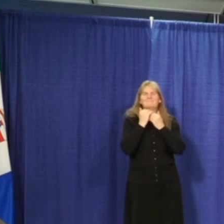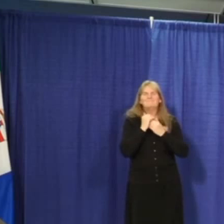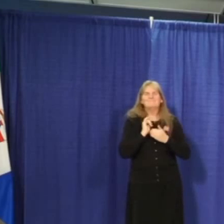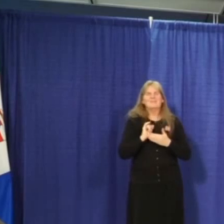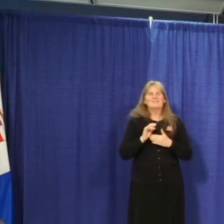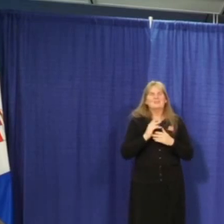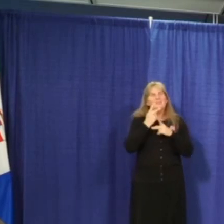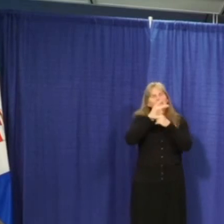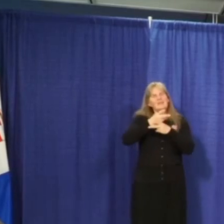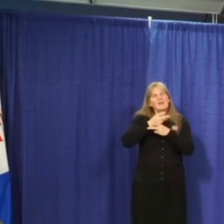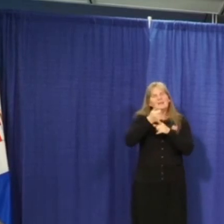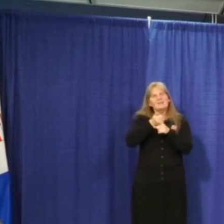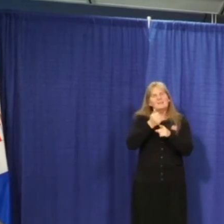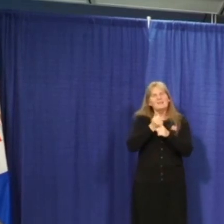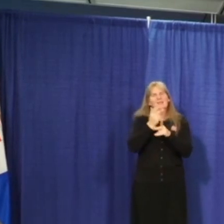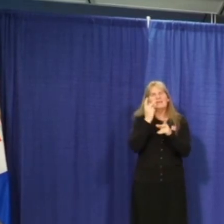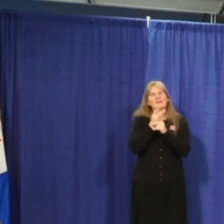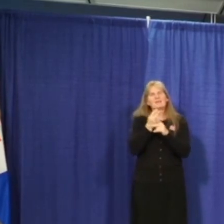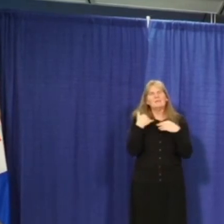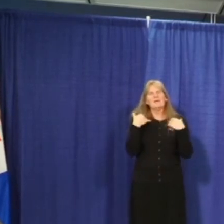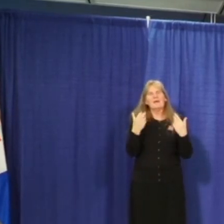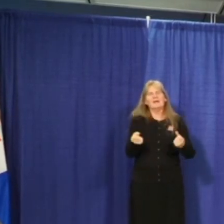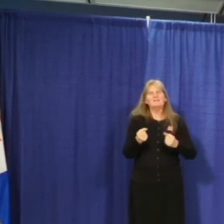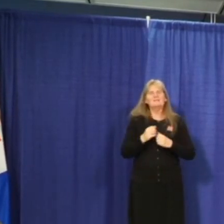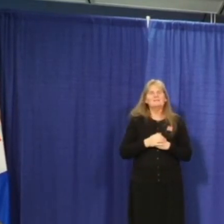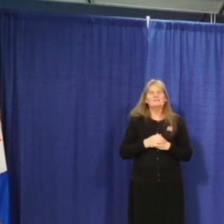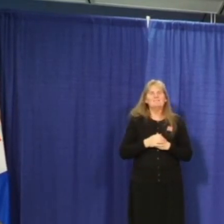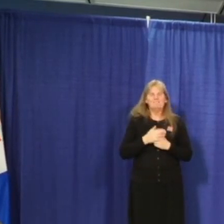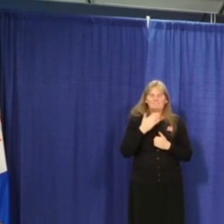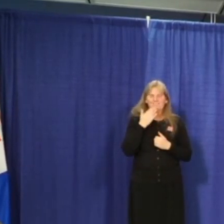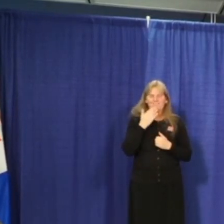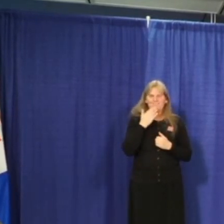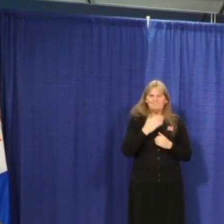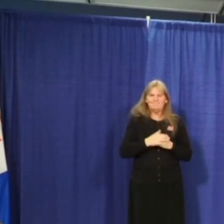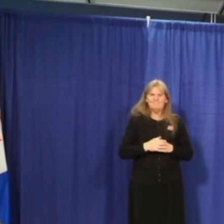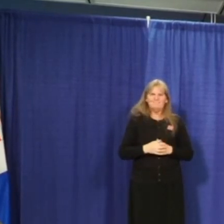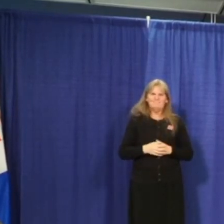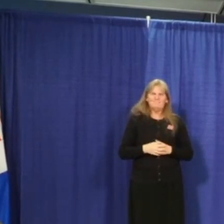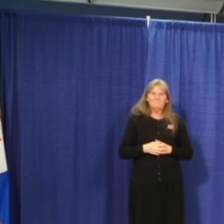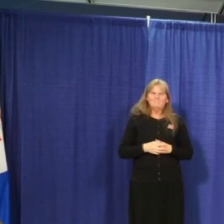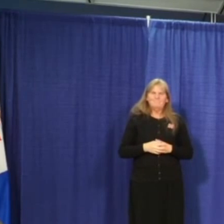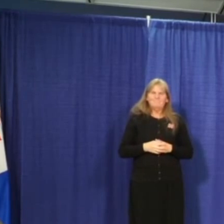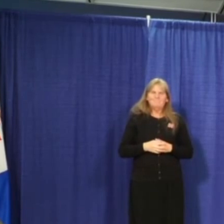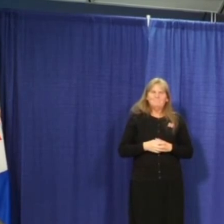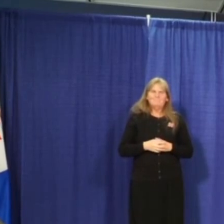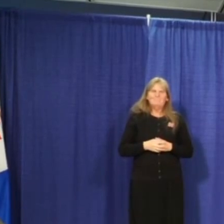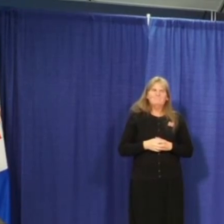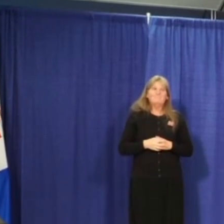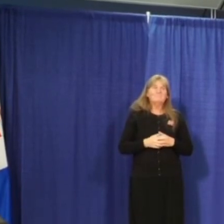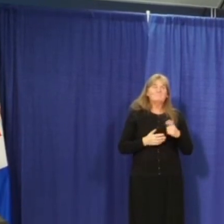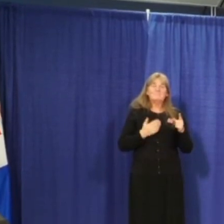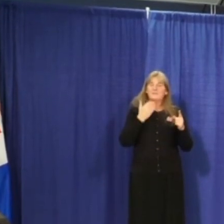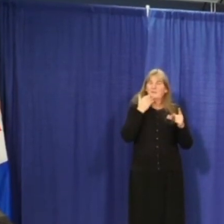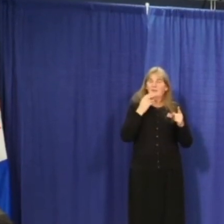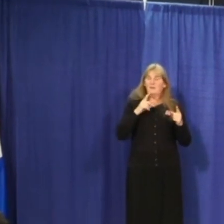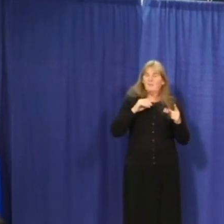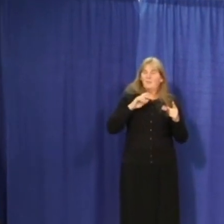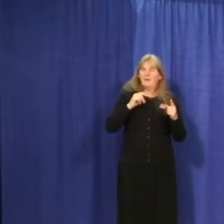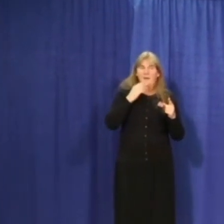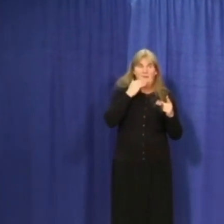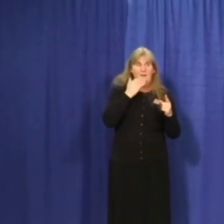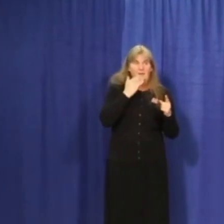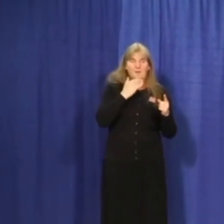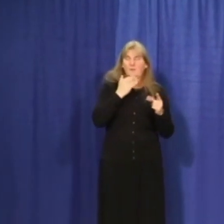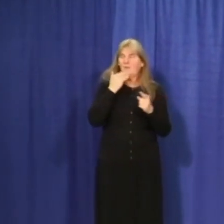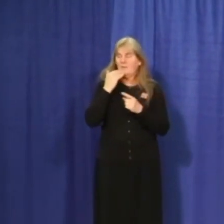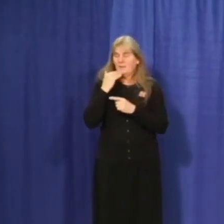care of each other. Stay well. Merci. Merci cho. Thank you. Thank you, Dr. Hanley.